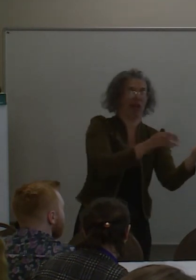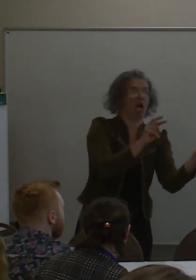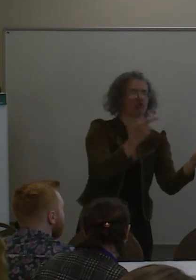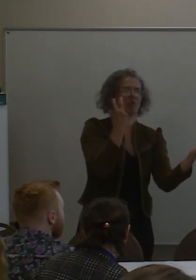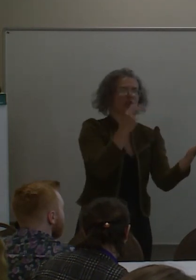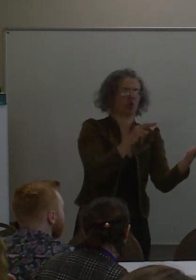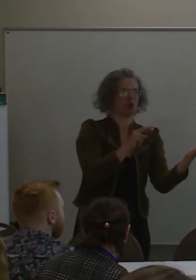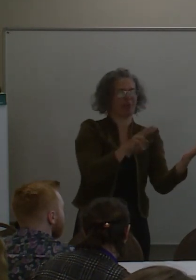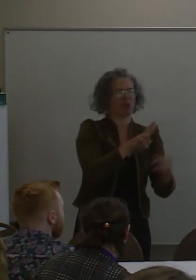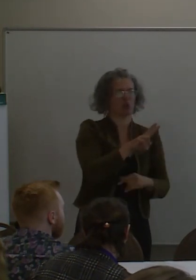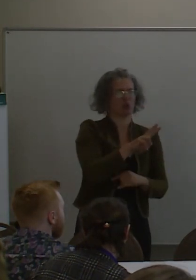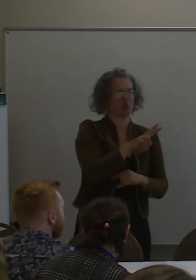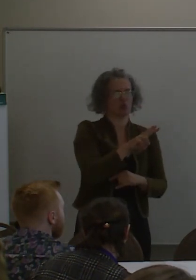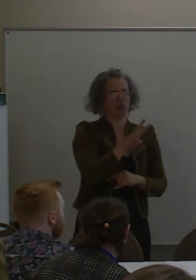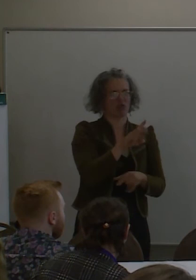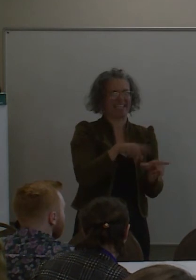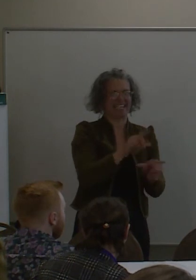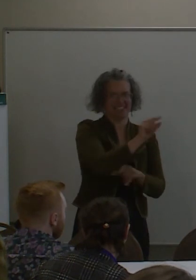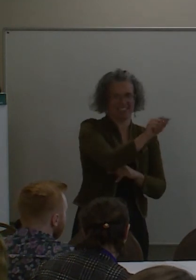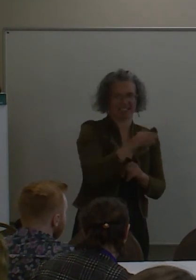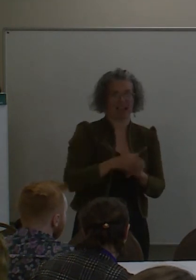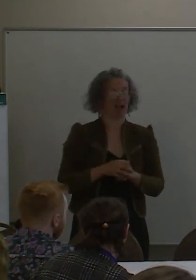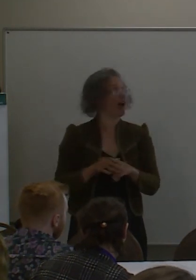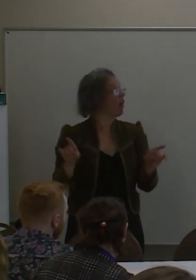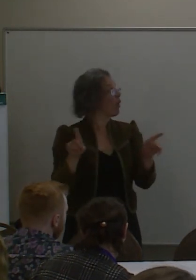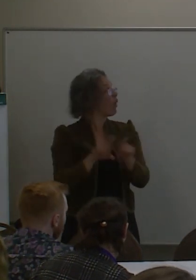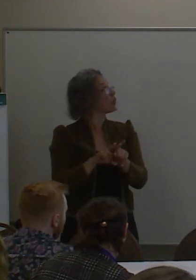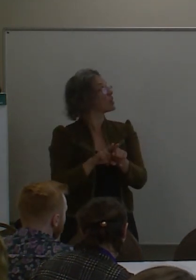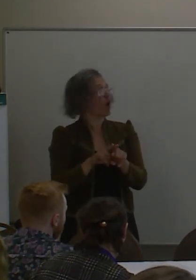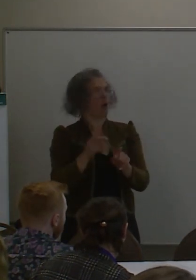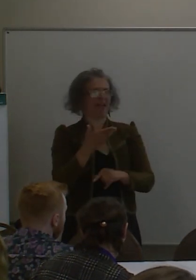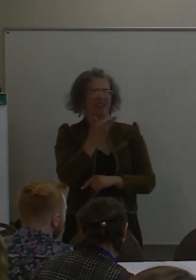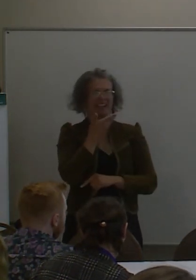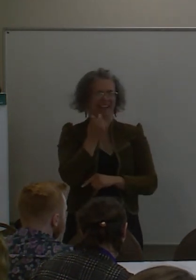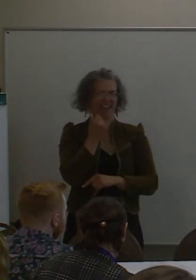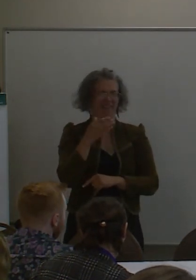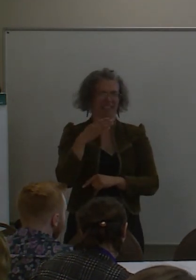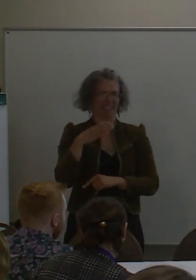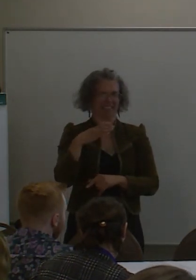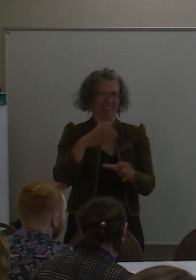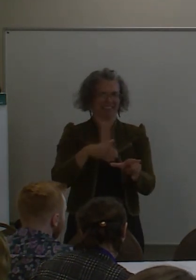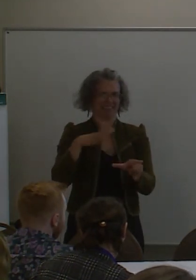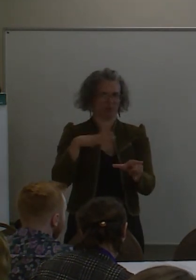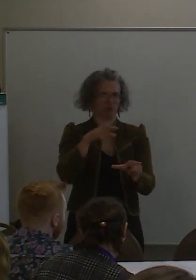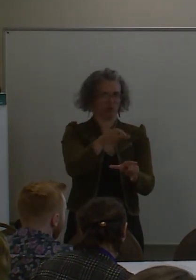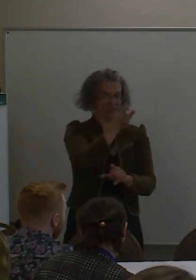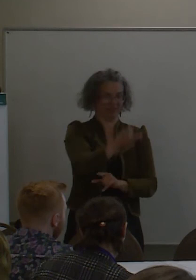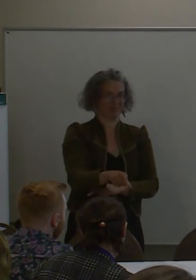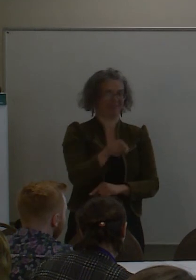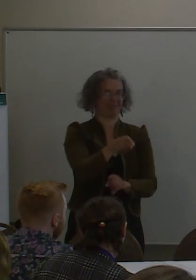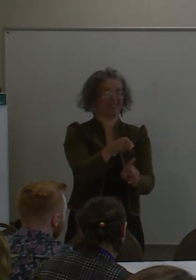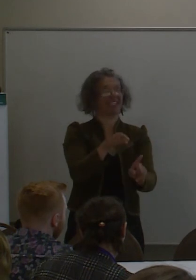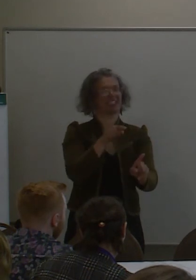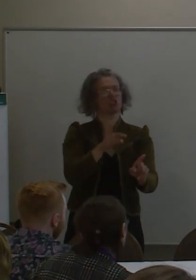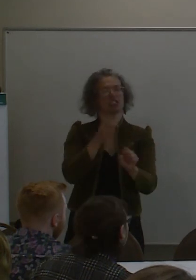years. We're also doing some collection assessment right now. I have a lovely young woman, Chloe, who is